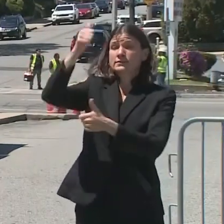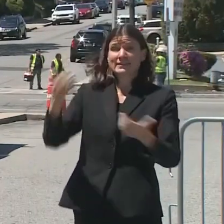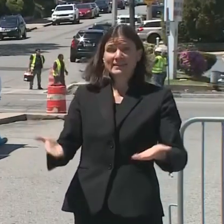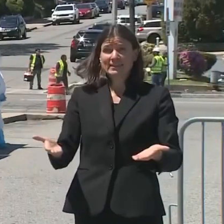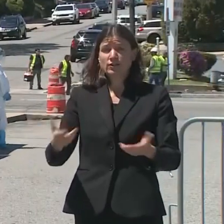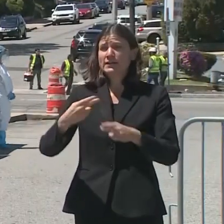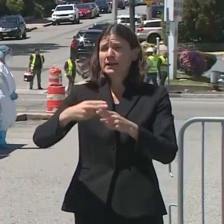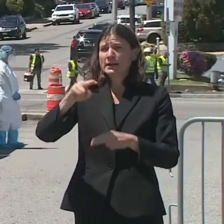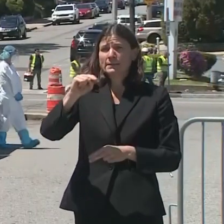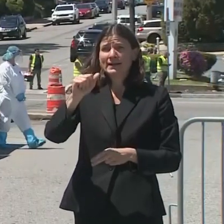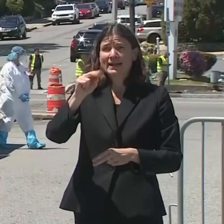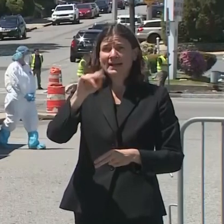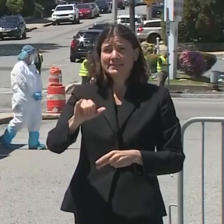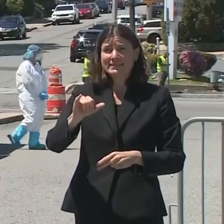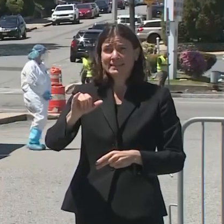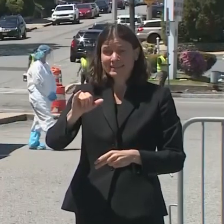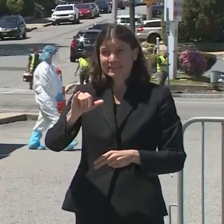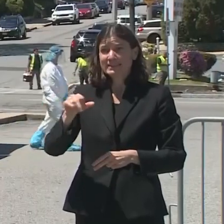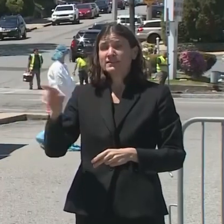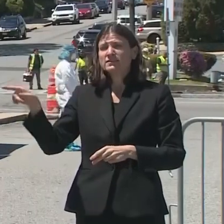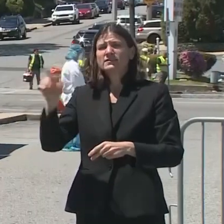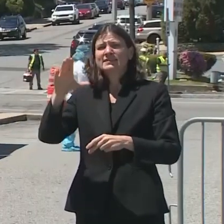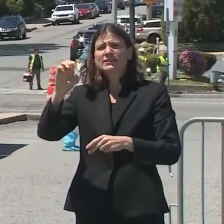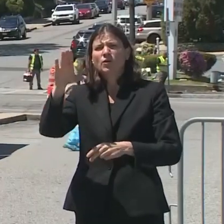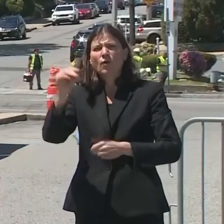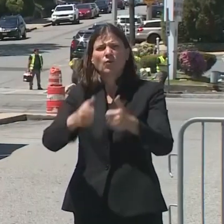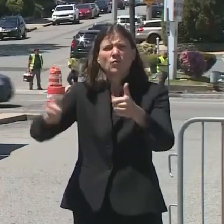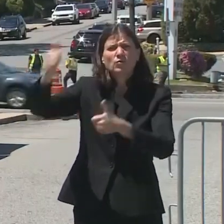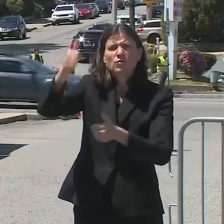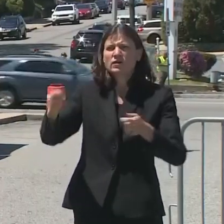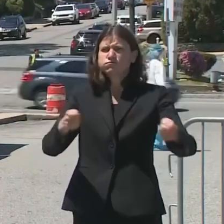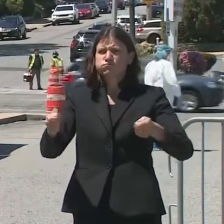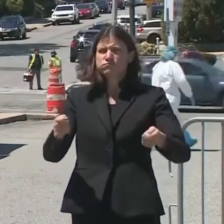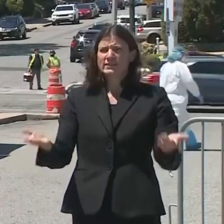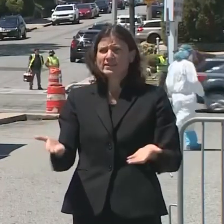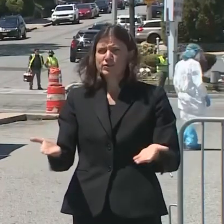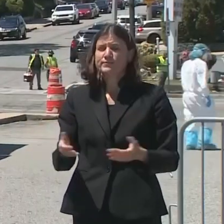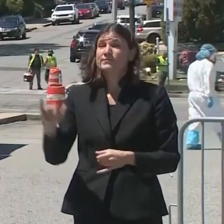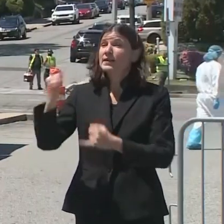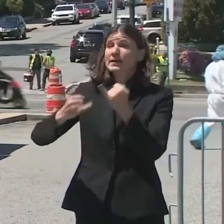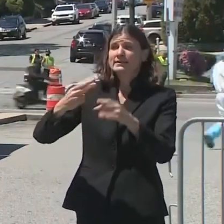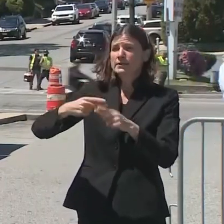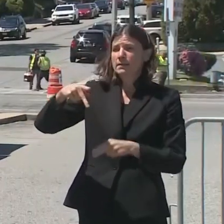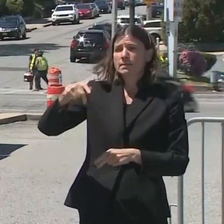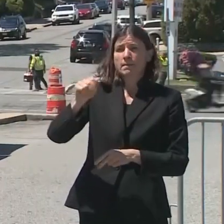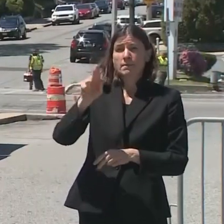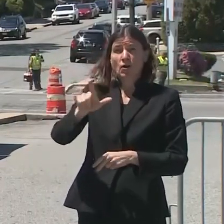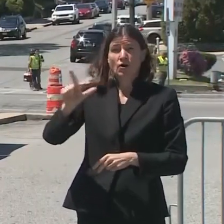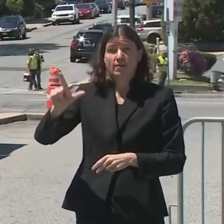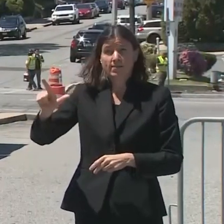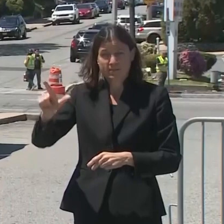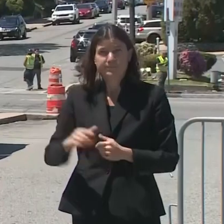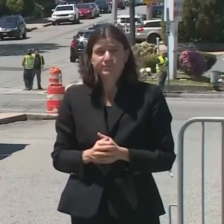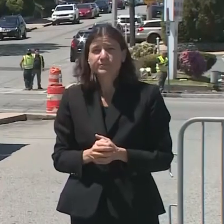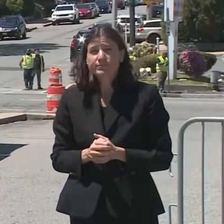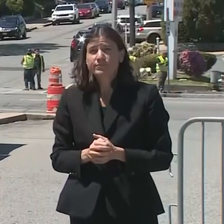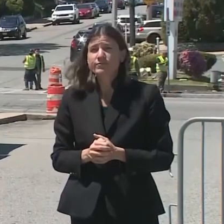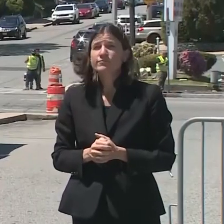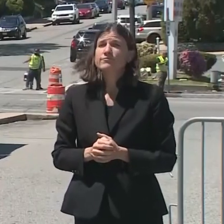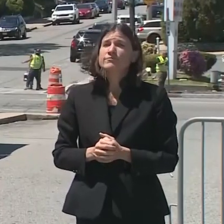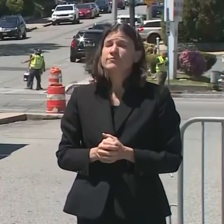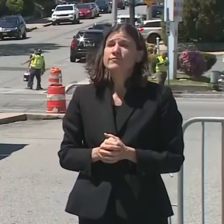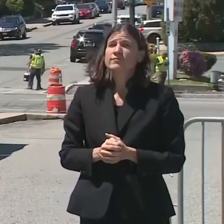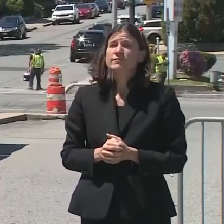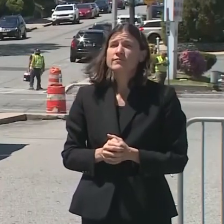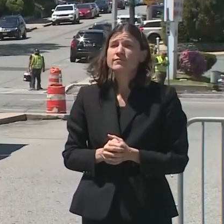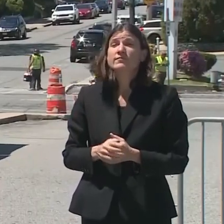renowned work for substance use disorder care. STAR served as a strong partner with the state, from the being an early partner on our